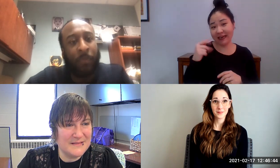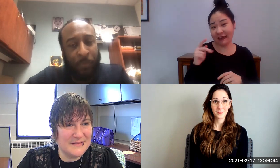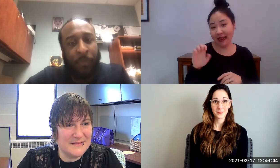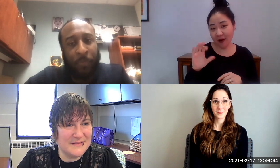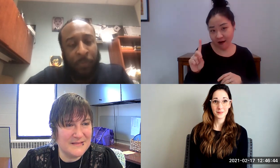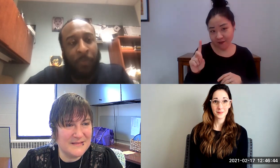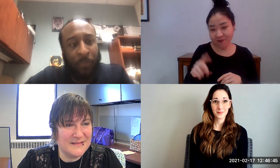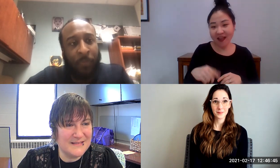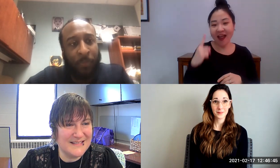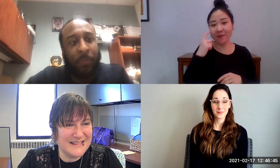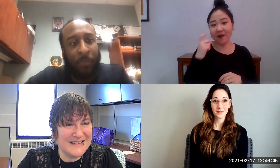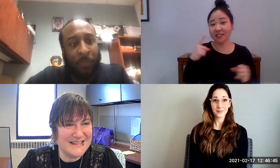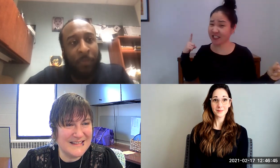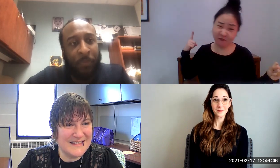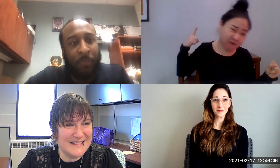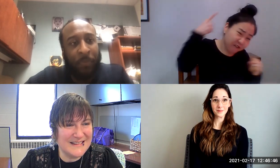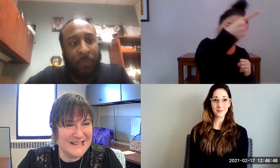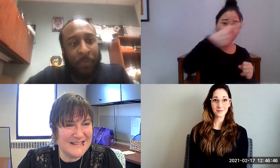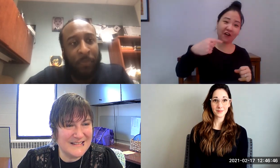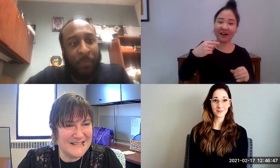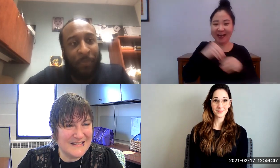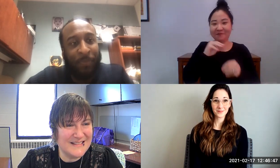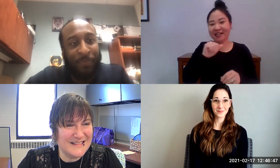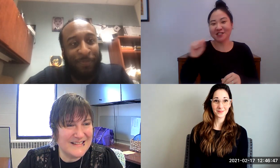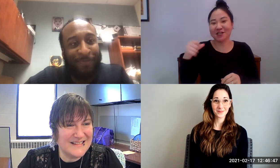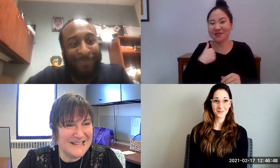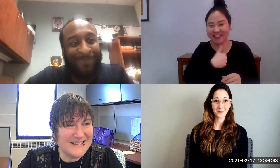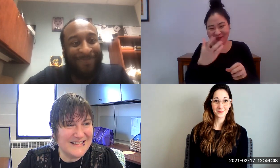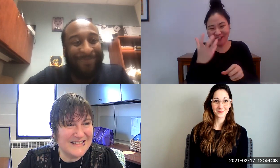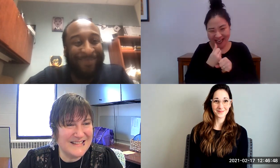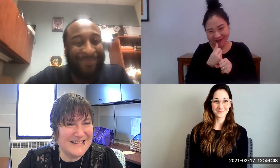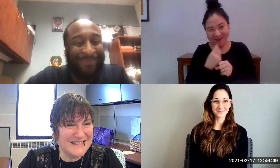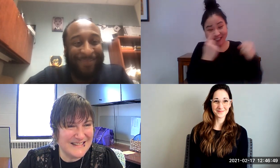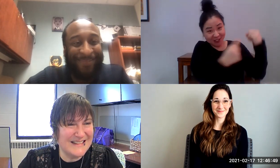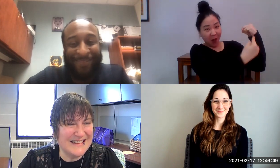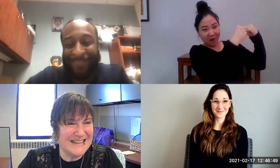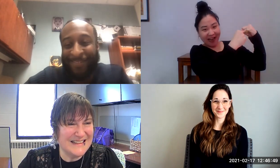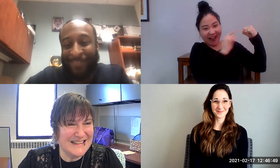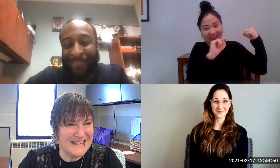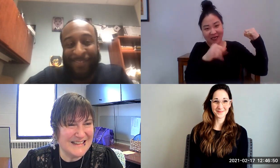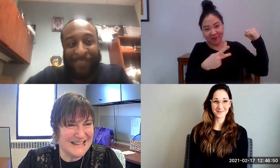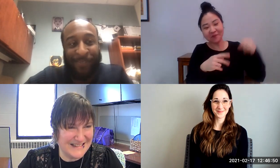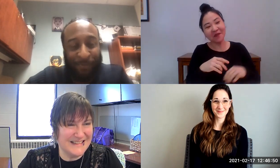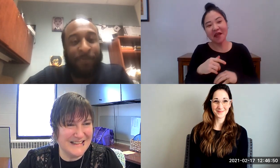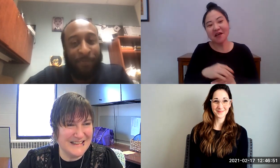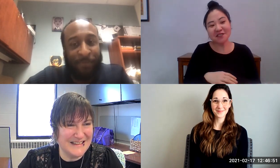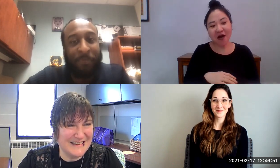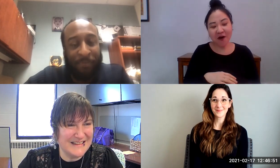we wanted Cape Cod, and because it was as far in Massachusetts as we could get, but it's all the way on the